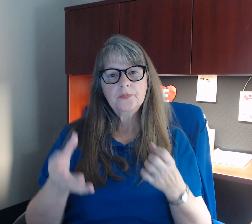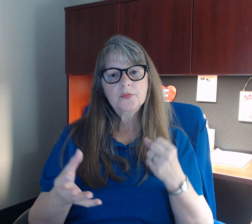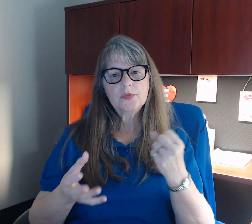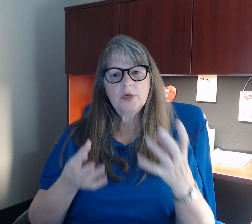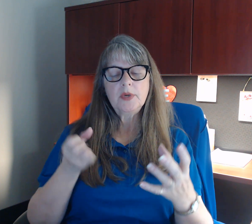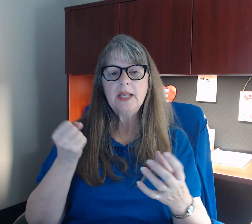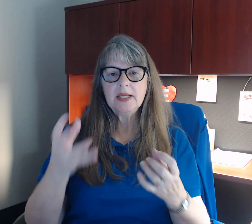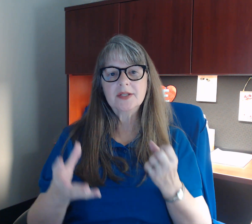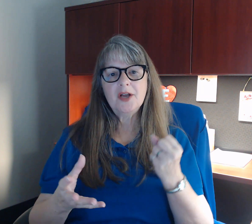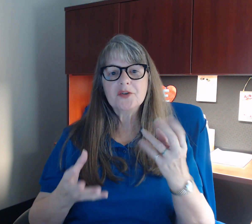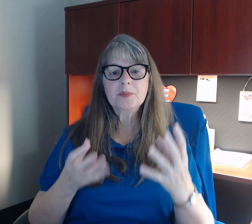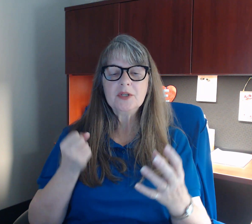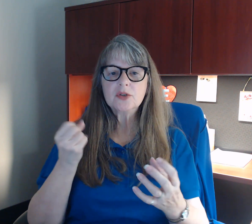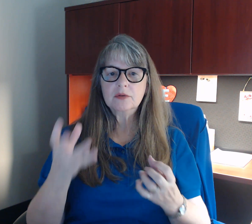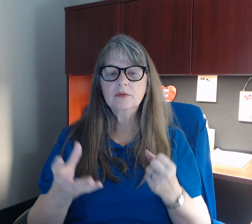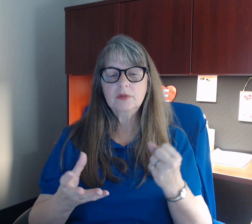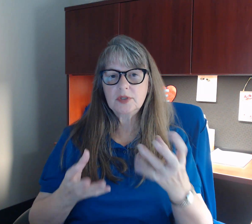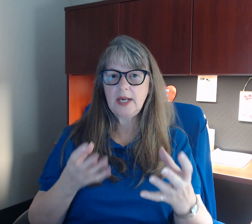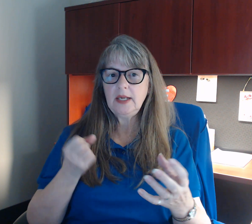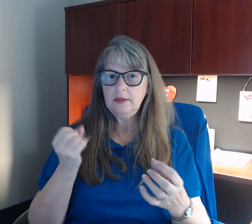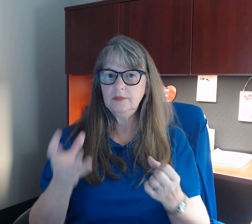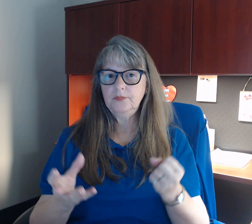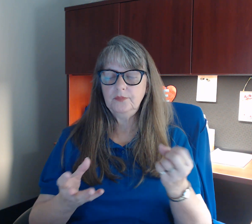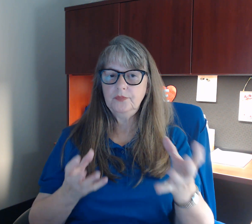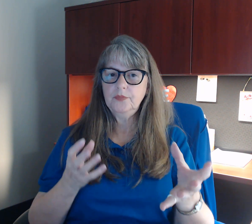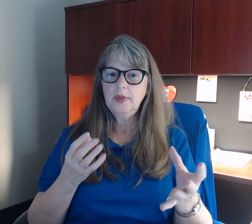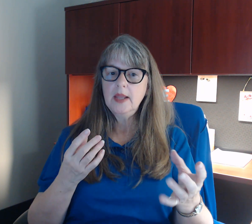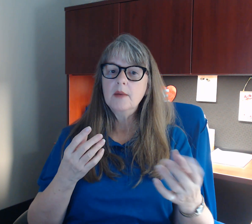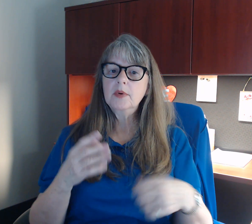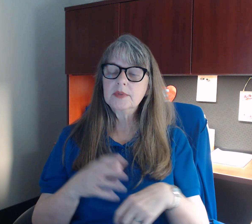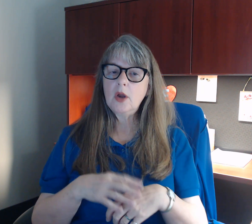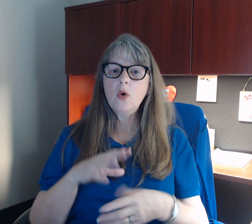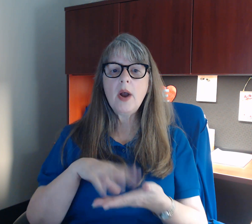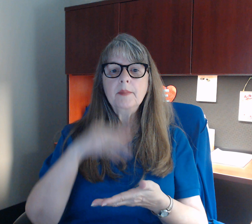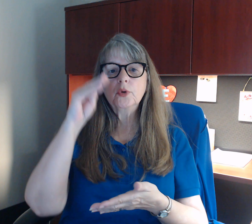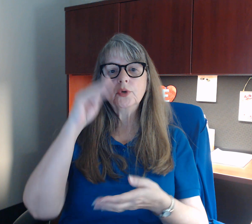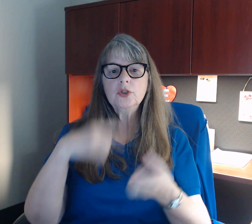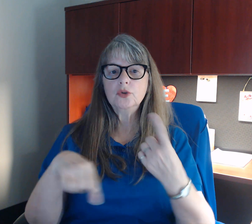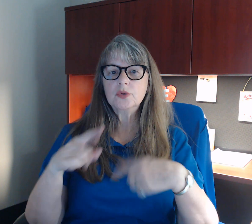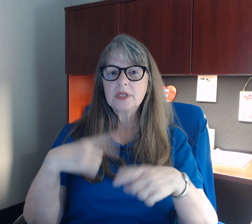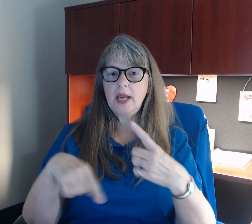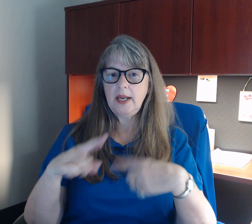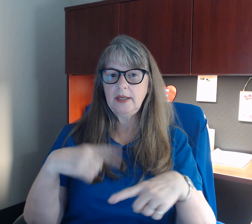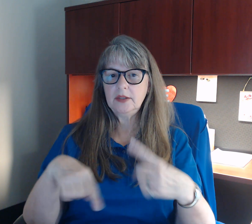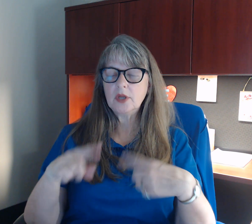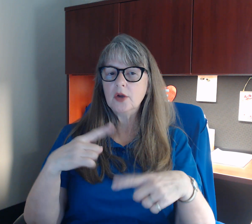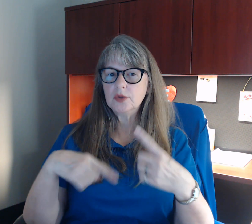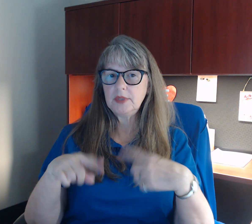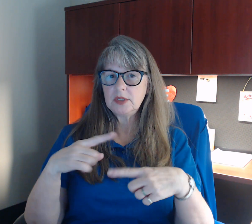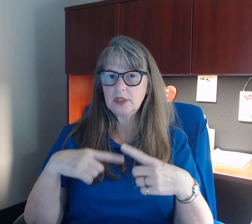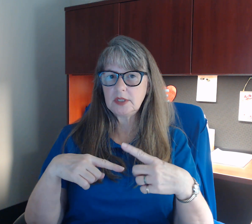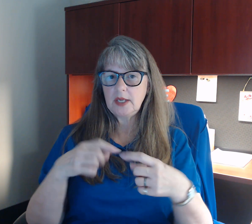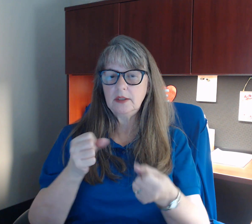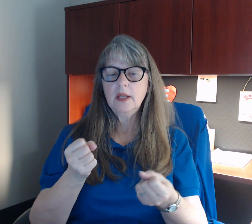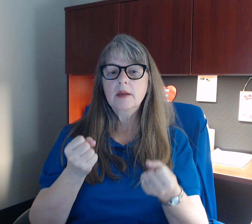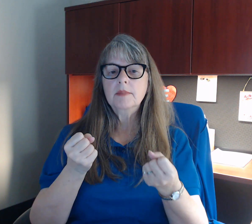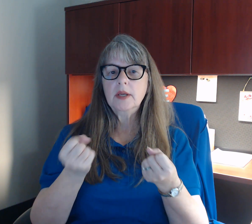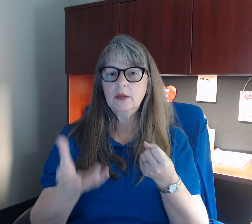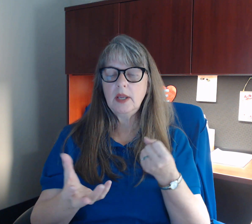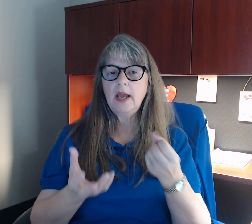So in ASL, this means signing. When we say, "Oh, I'm learning to sign," this also means to sign, but I